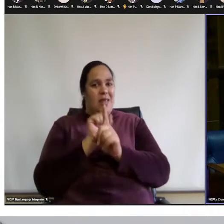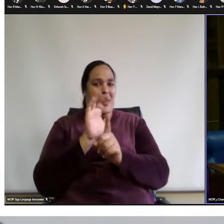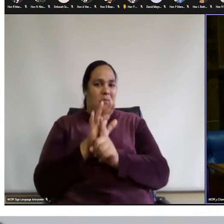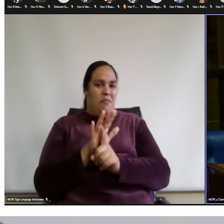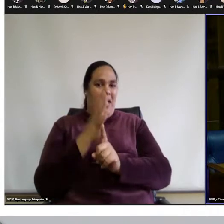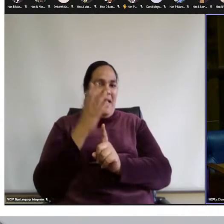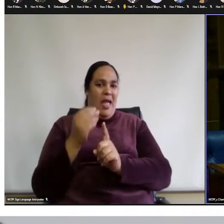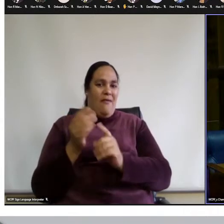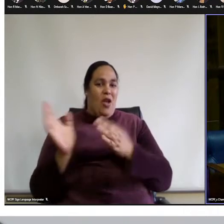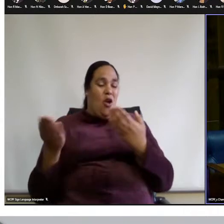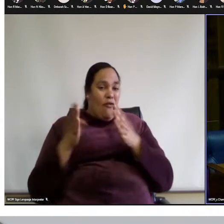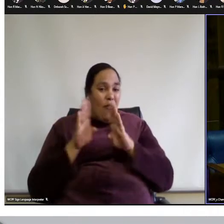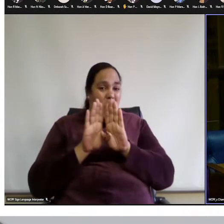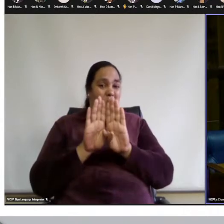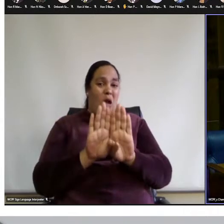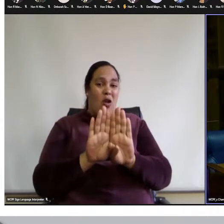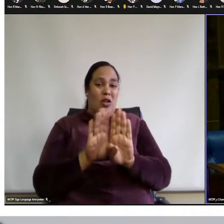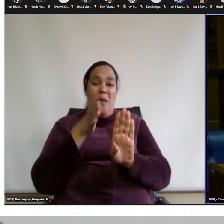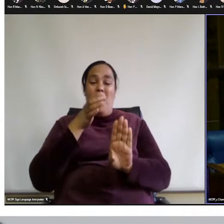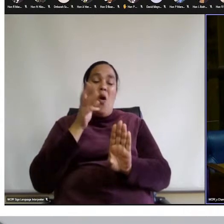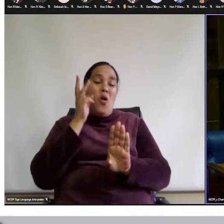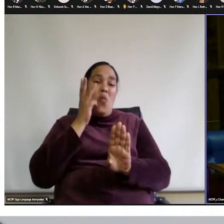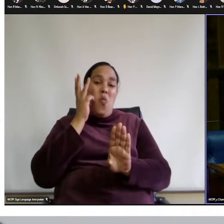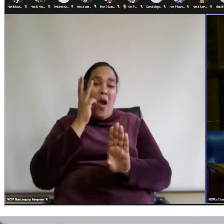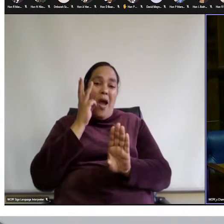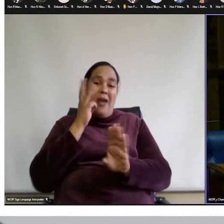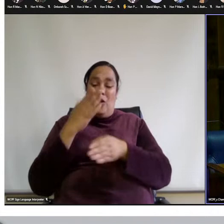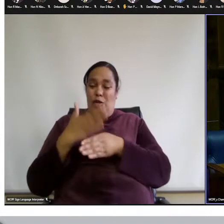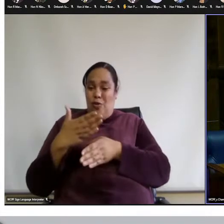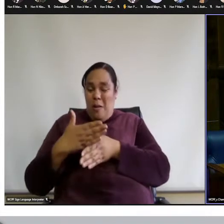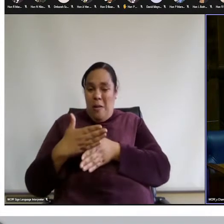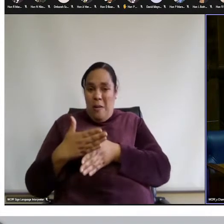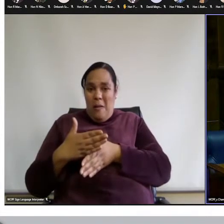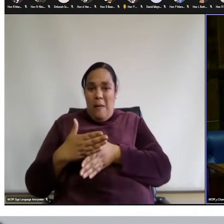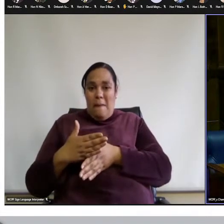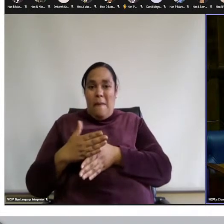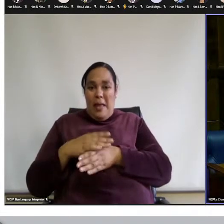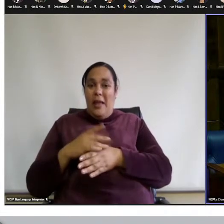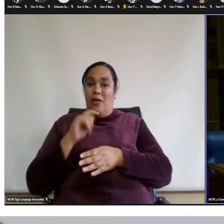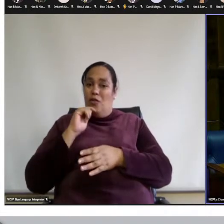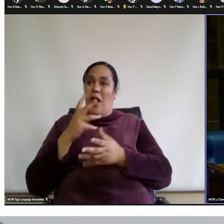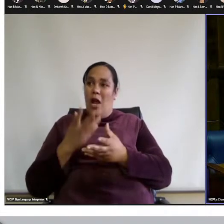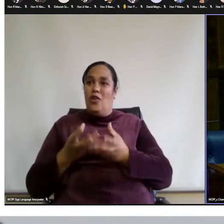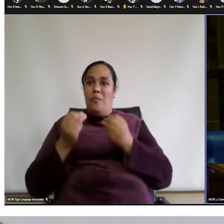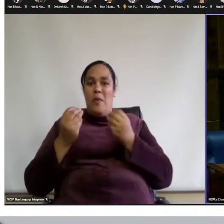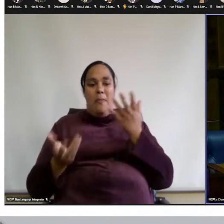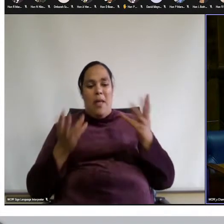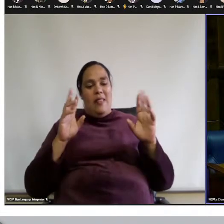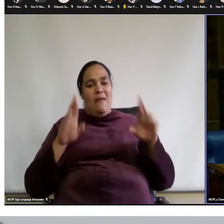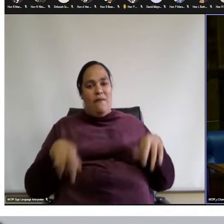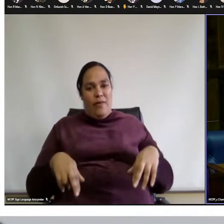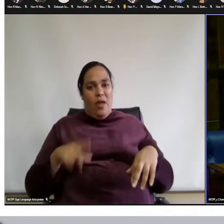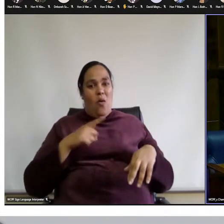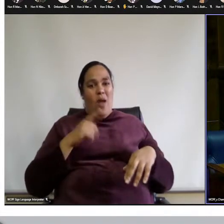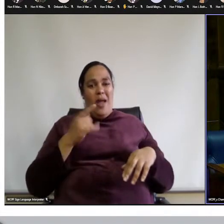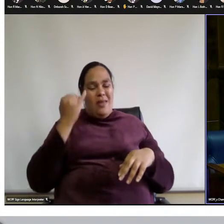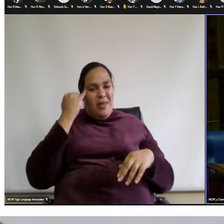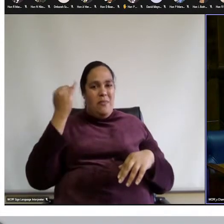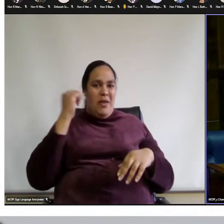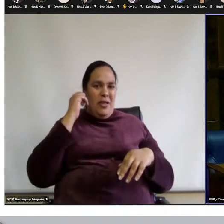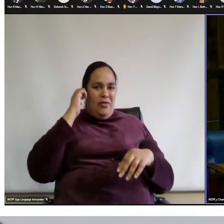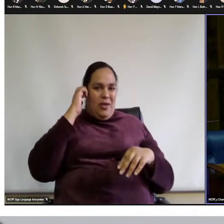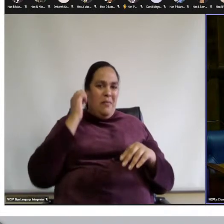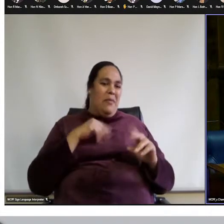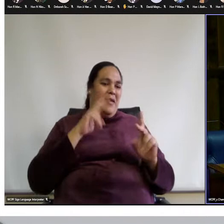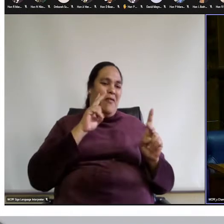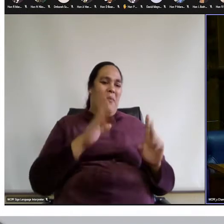of a lockdown on our wine industry, on jobs, and on actually getting that balance right. Because can you imagine, I just visited